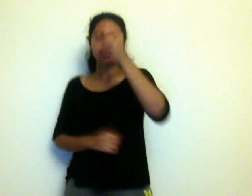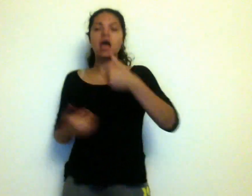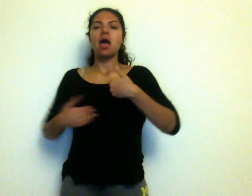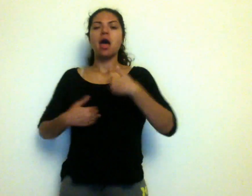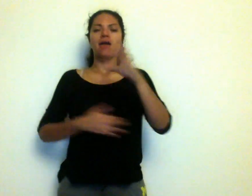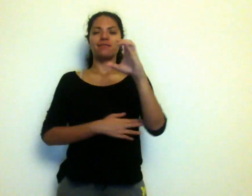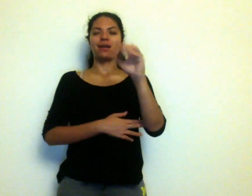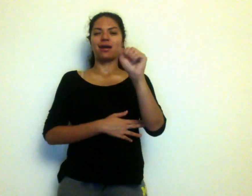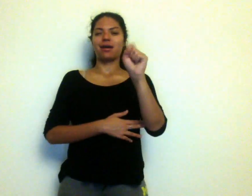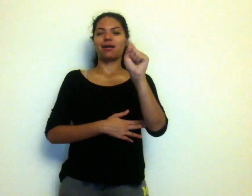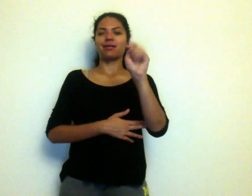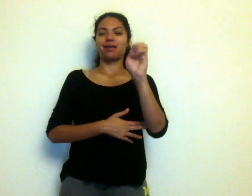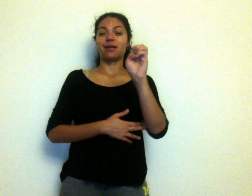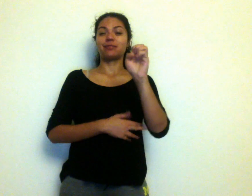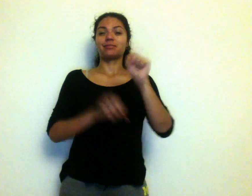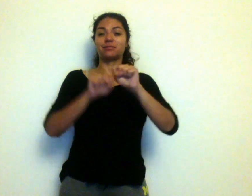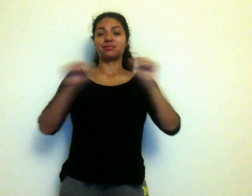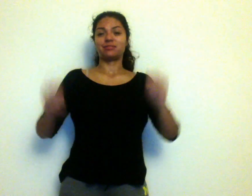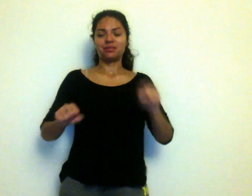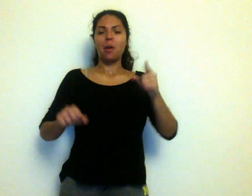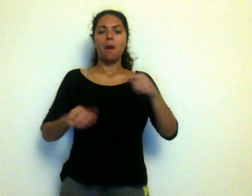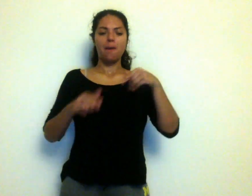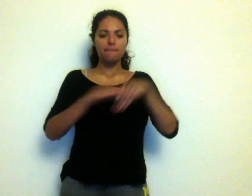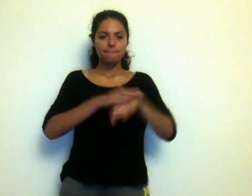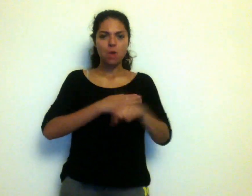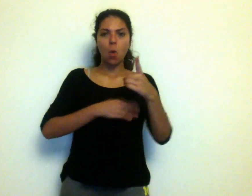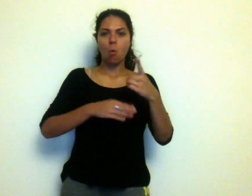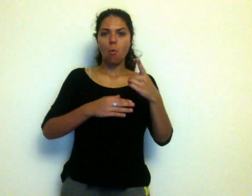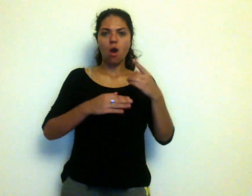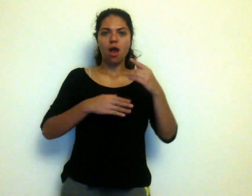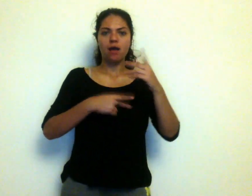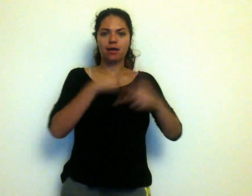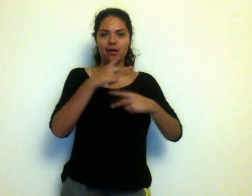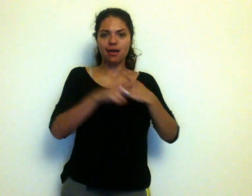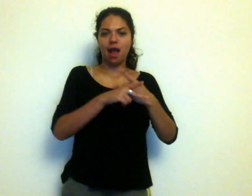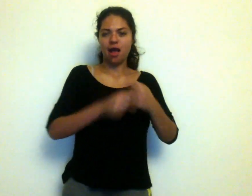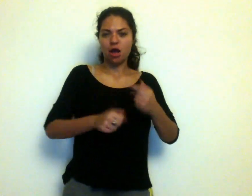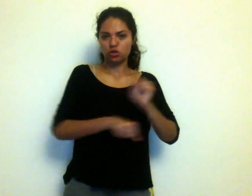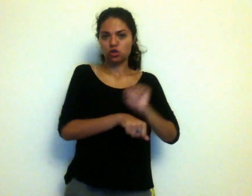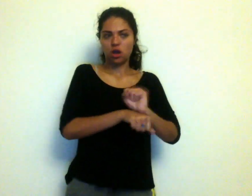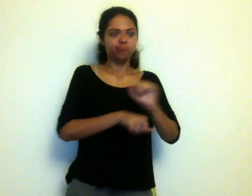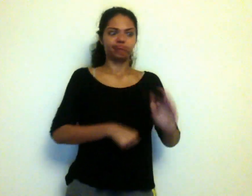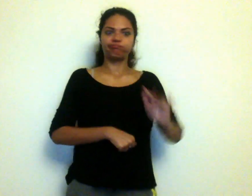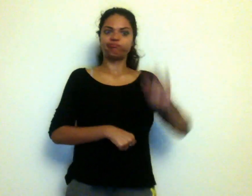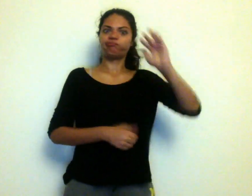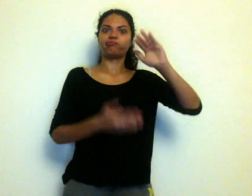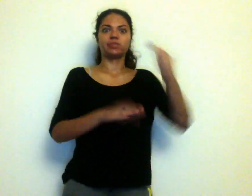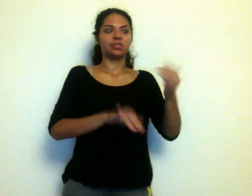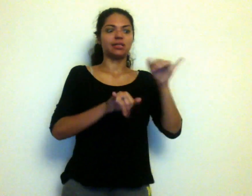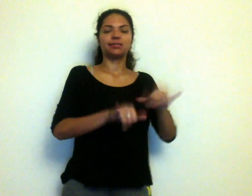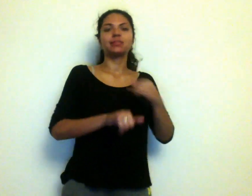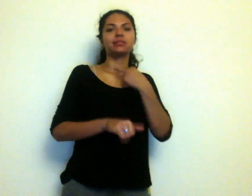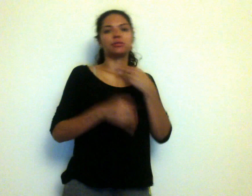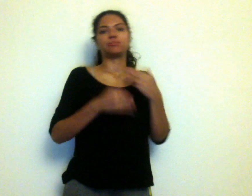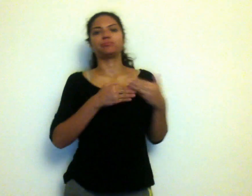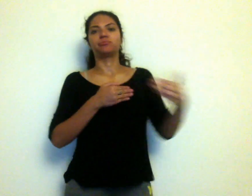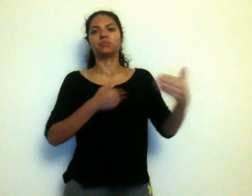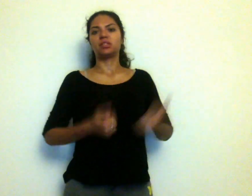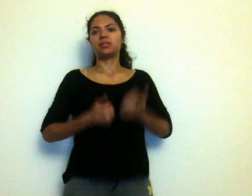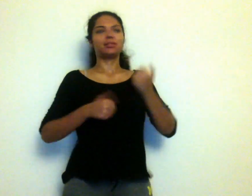I would like to say that between Ramakrishna and between Vivekananda, these two people, if you can understand what